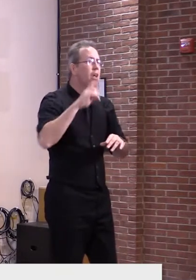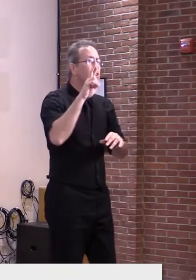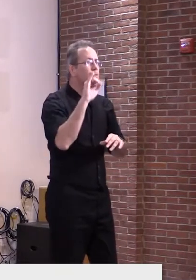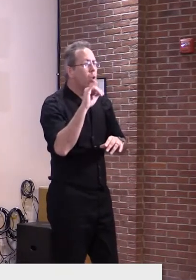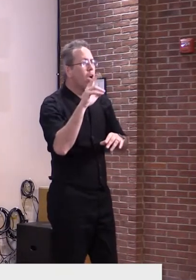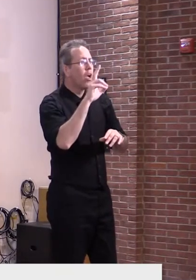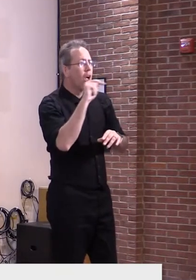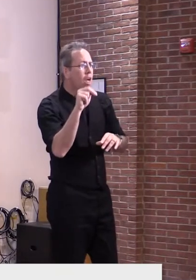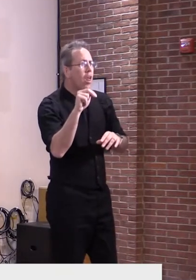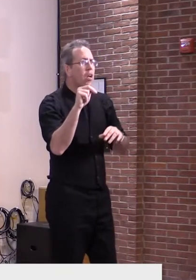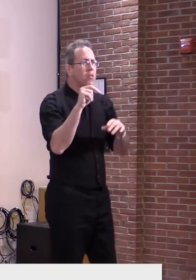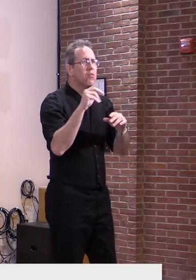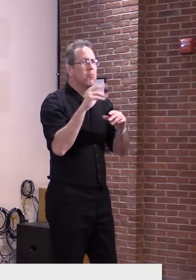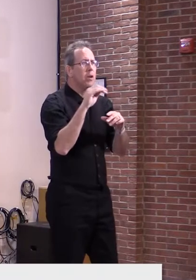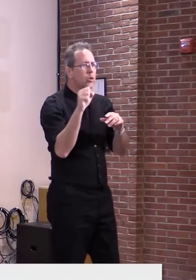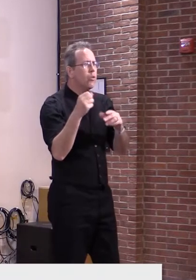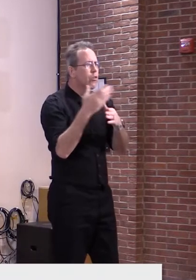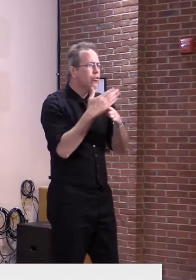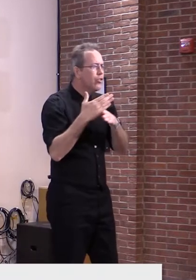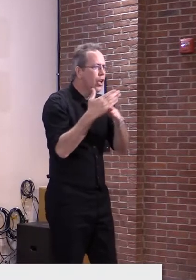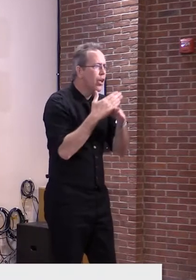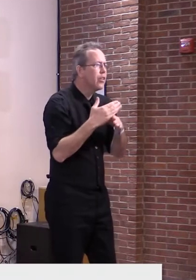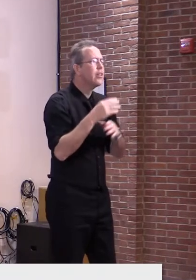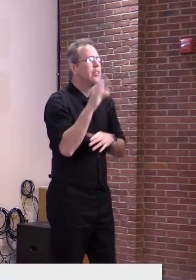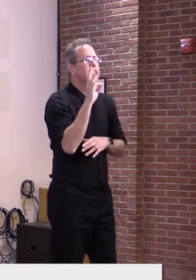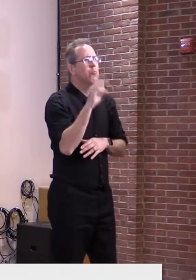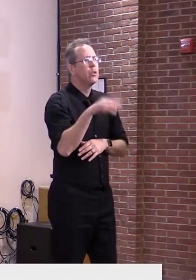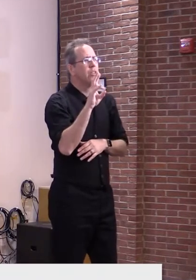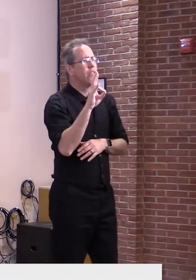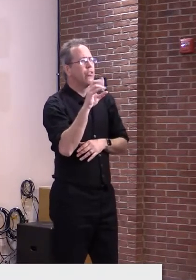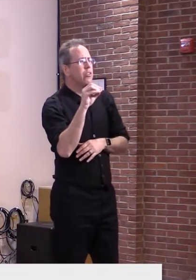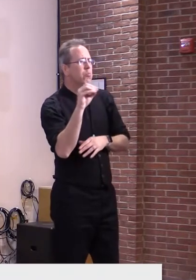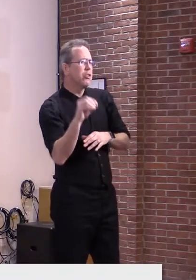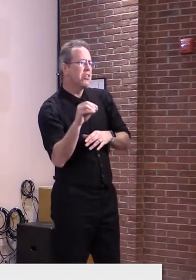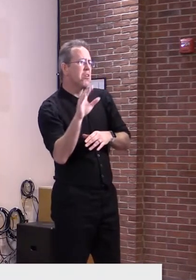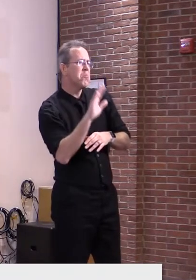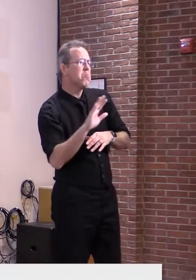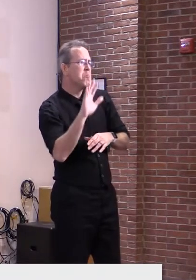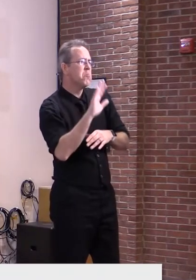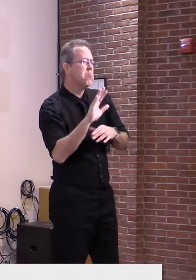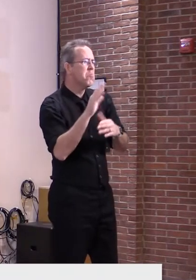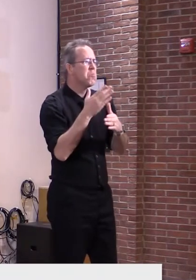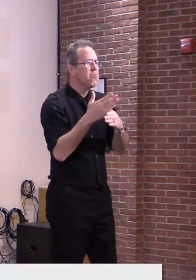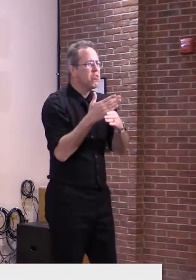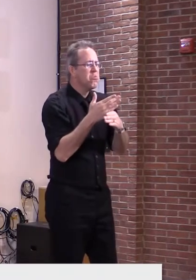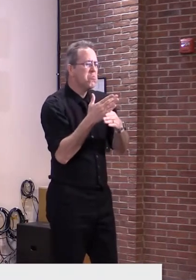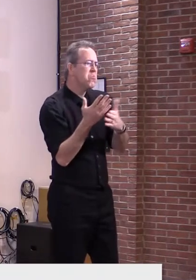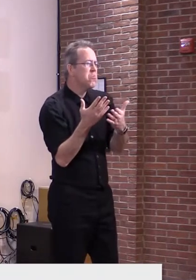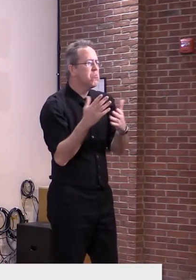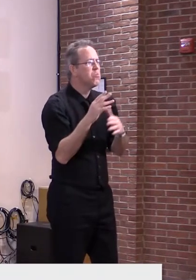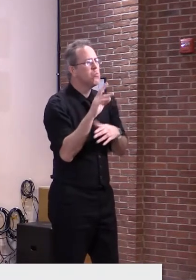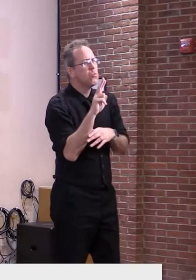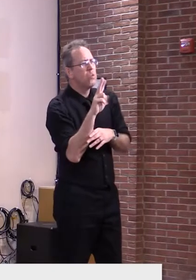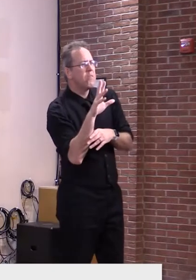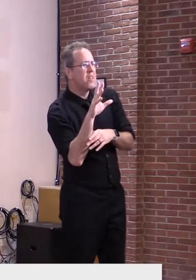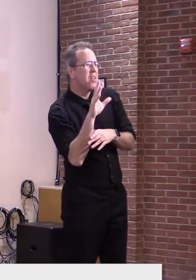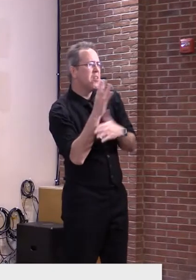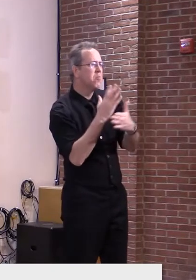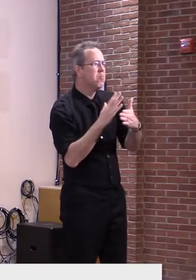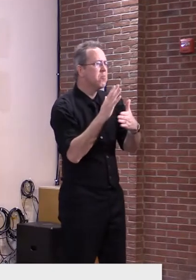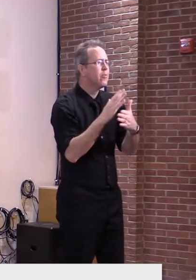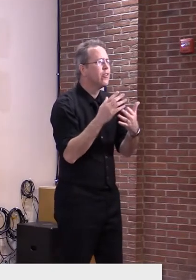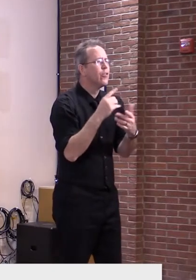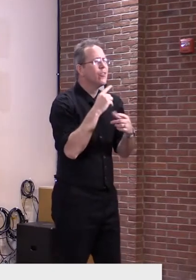at 6.73%. Now, it doesn't seem like a lot, does it? Just 25% basis points or